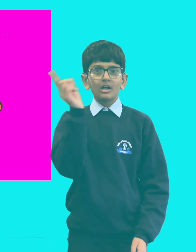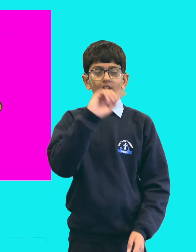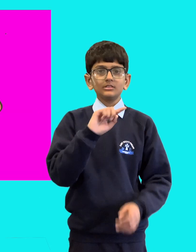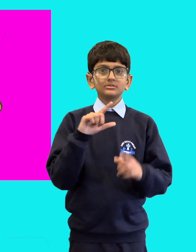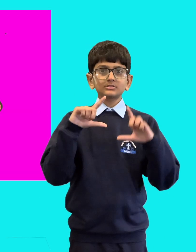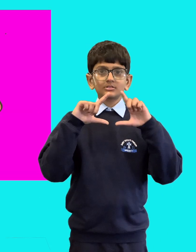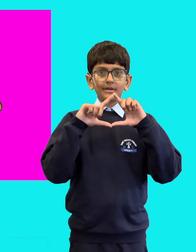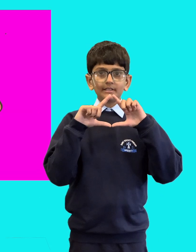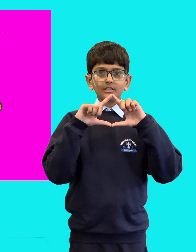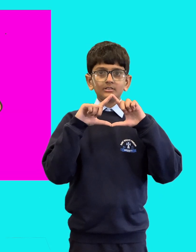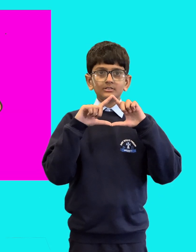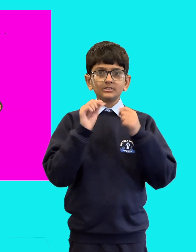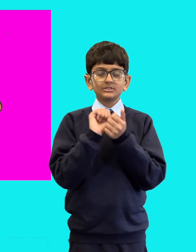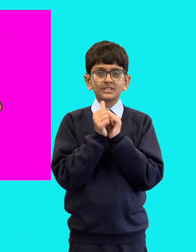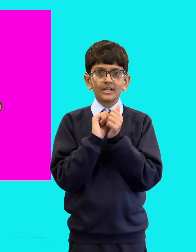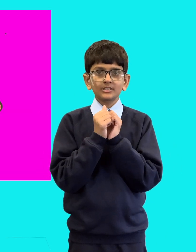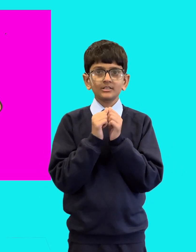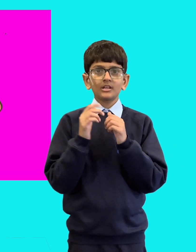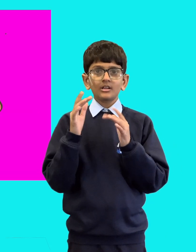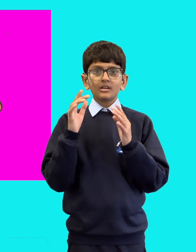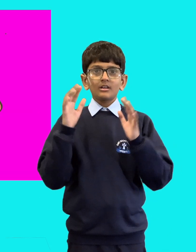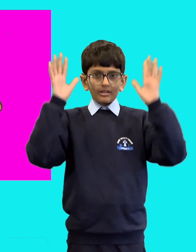and triangles into deer.